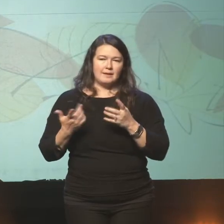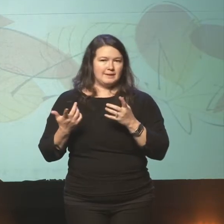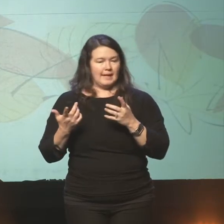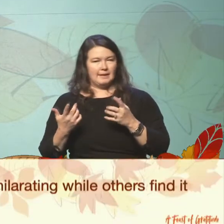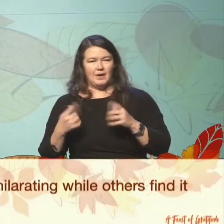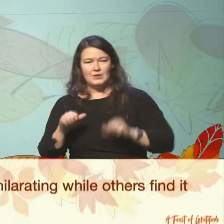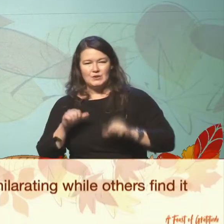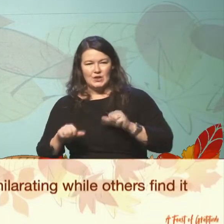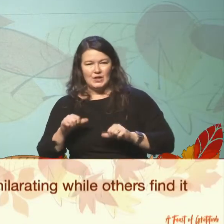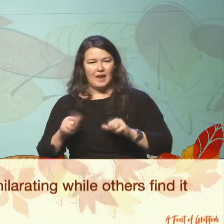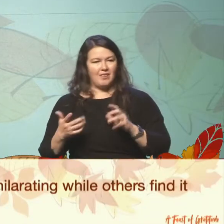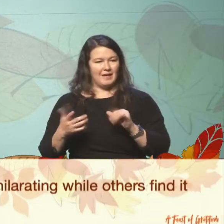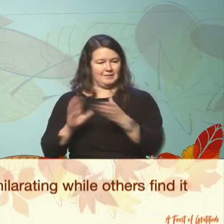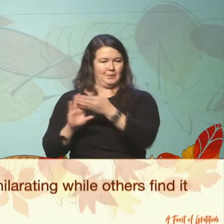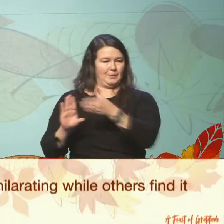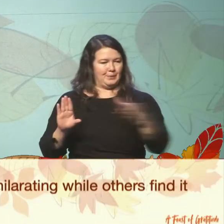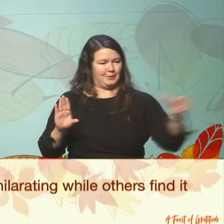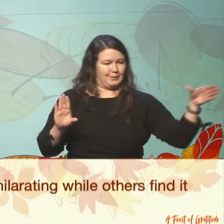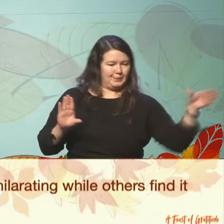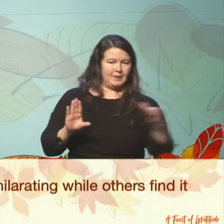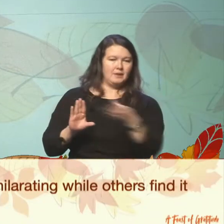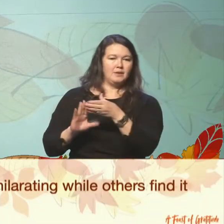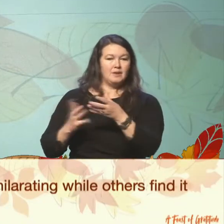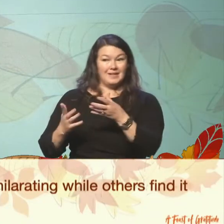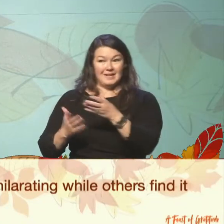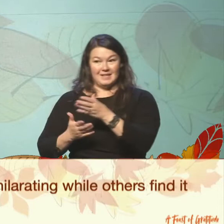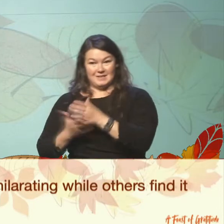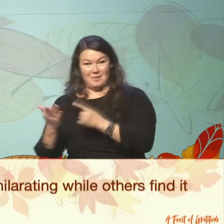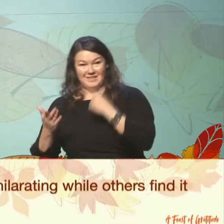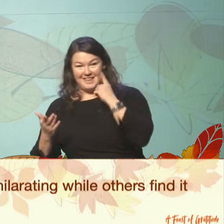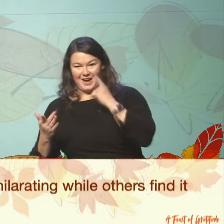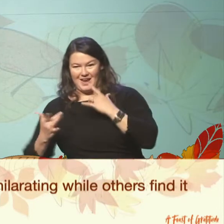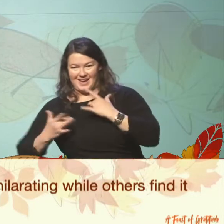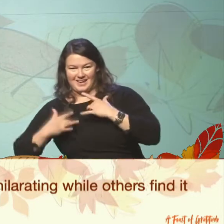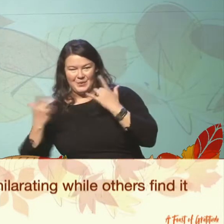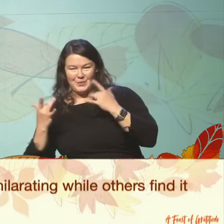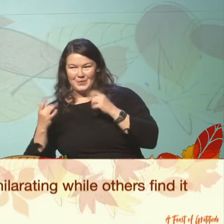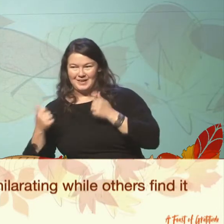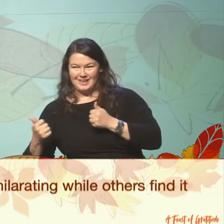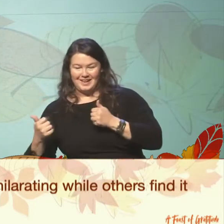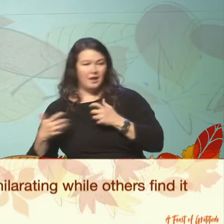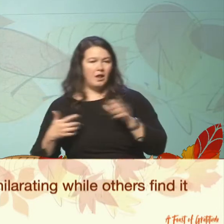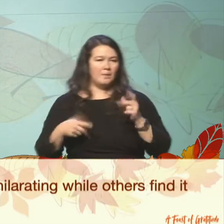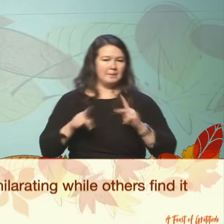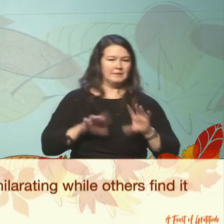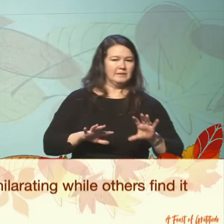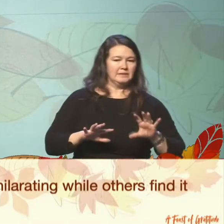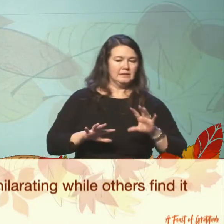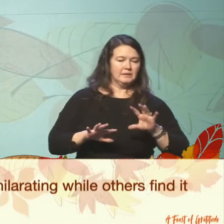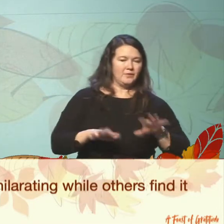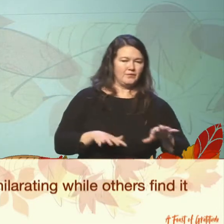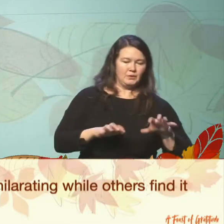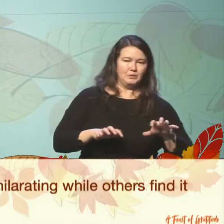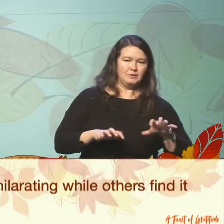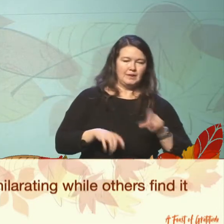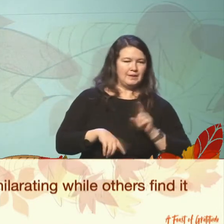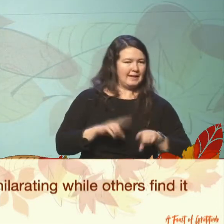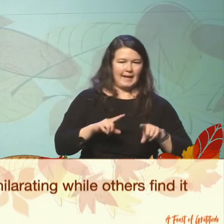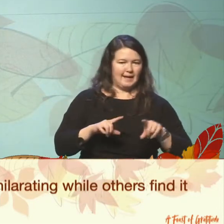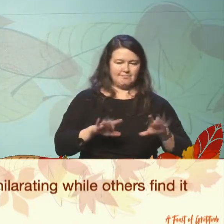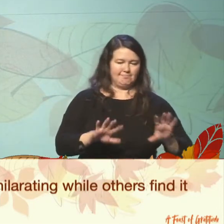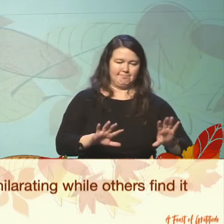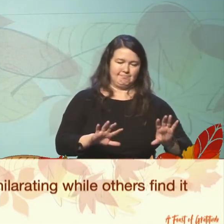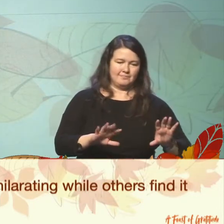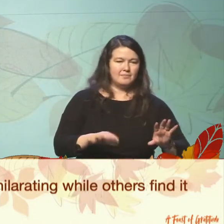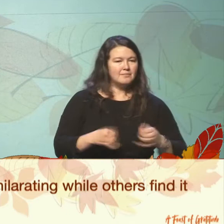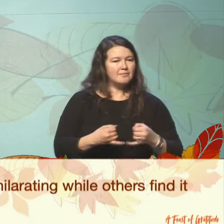of us find uncertainty exhilarating, and some of us find it absolutely debilitating. And as people of faith, that's